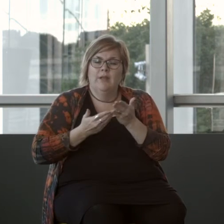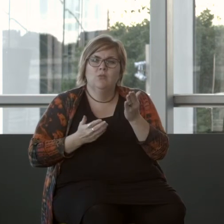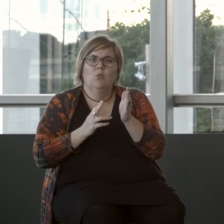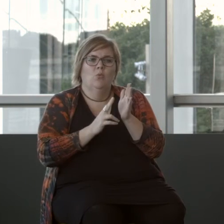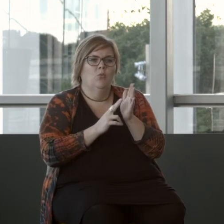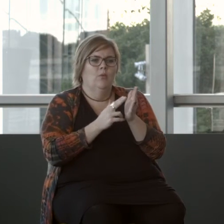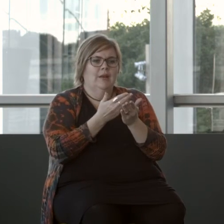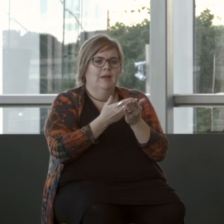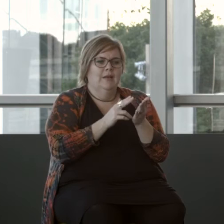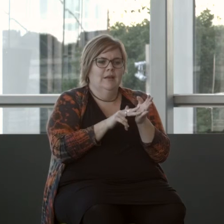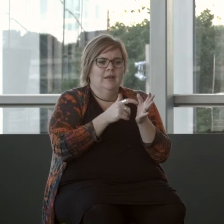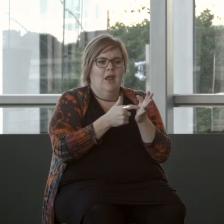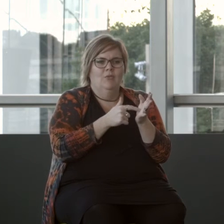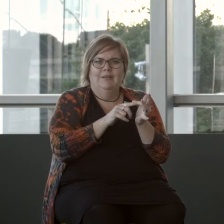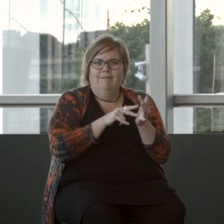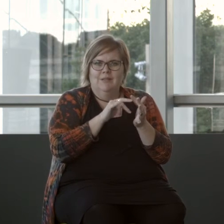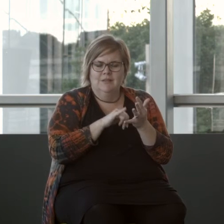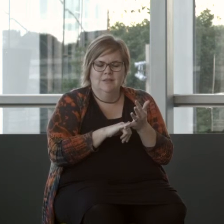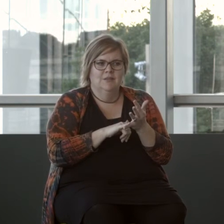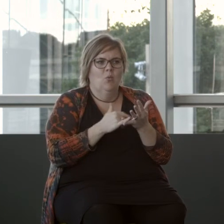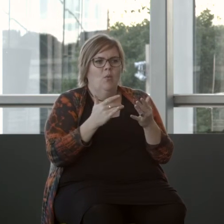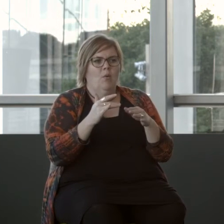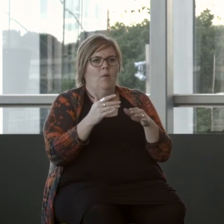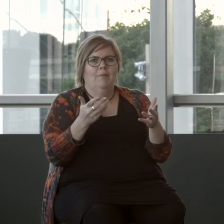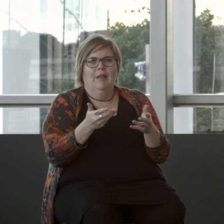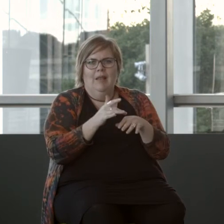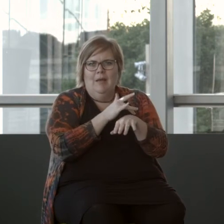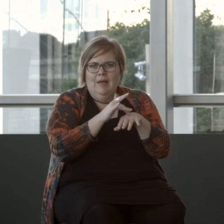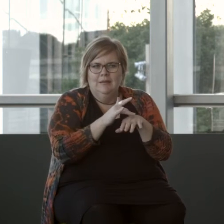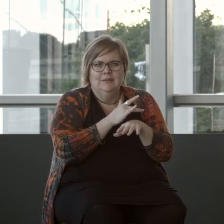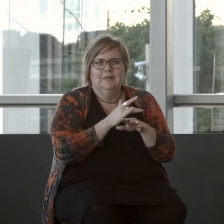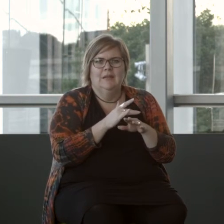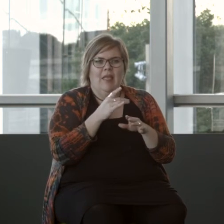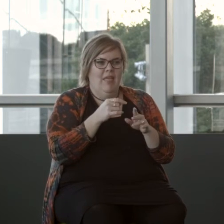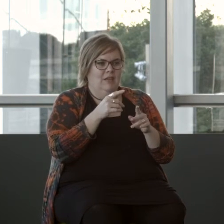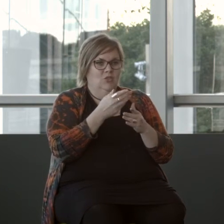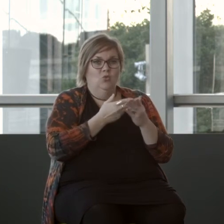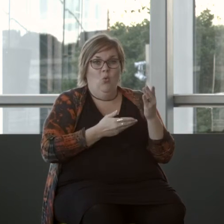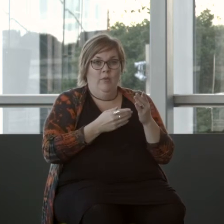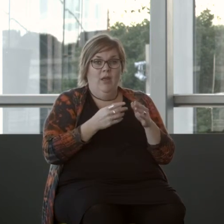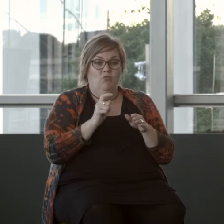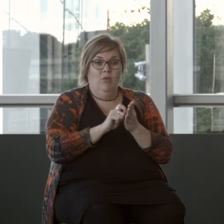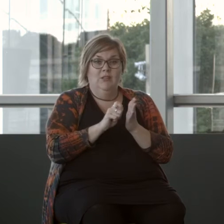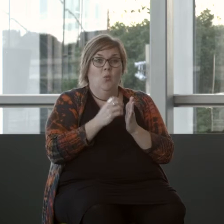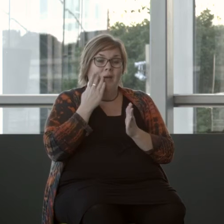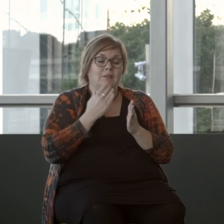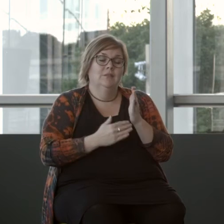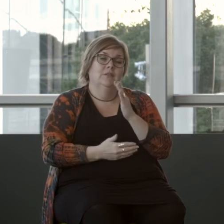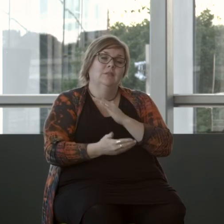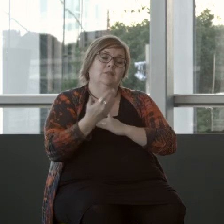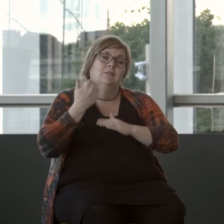see these plays and movies, and they're just recreations of stories that were written hundreds of years ago